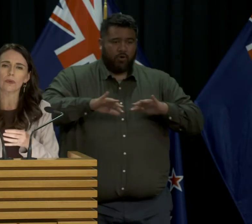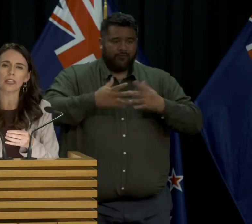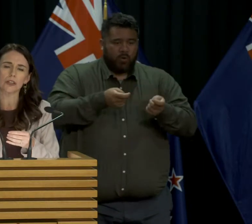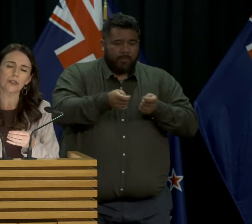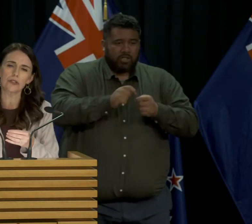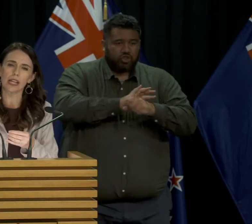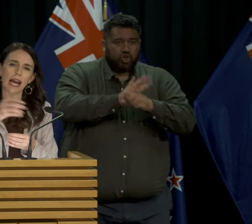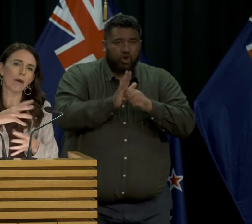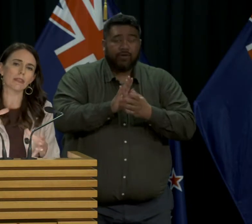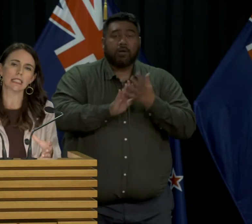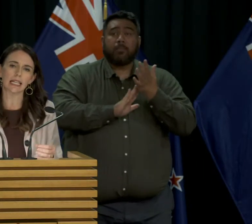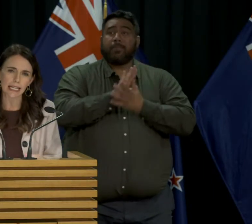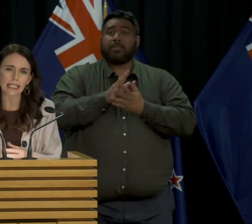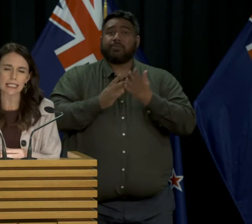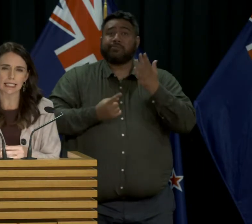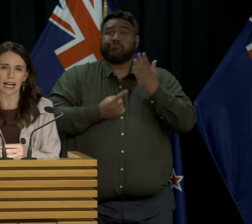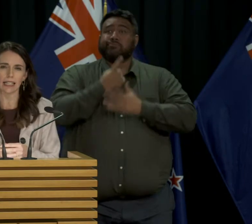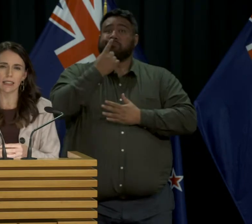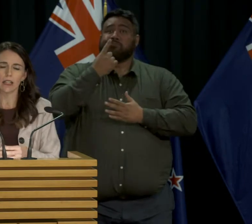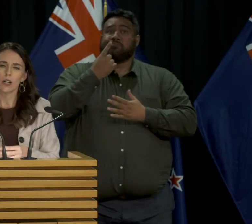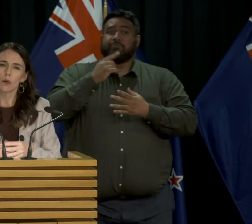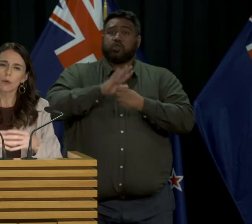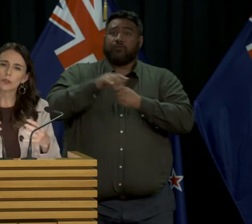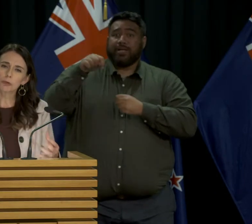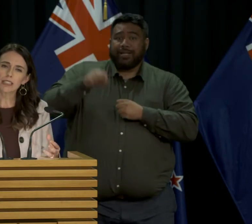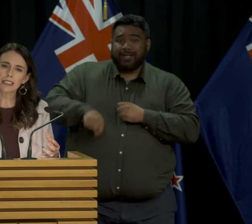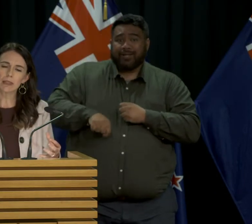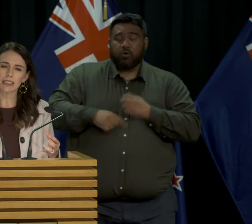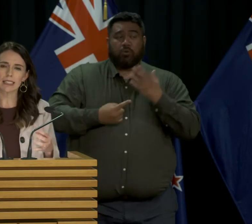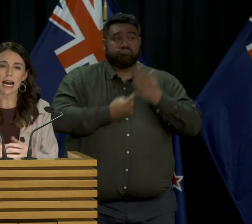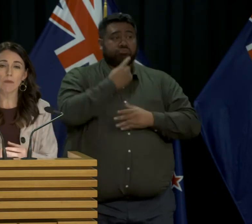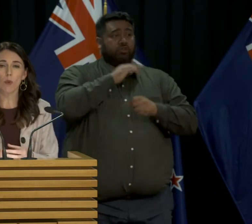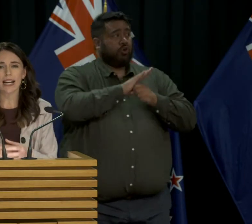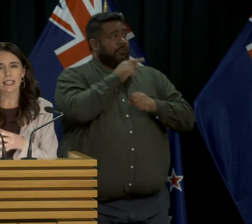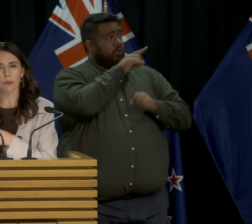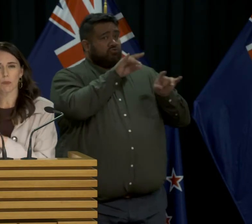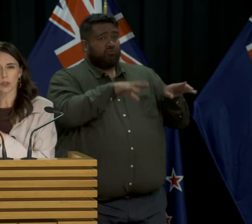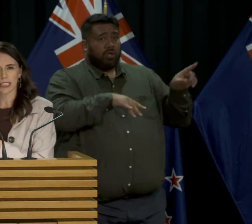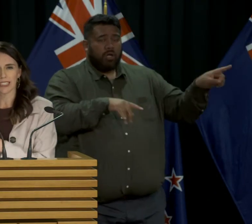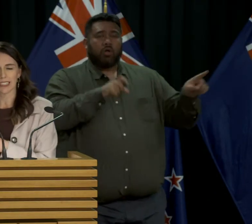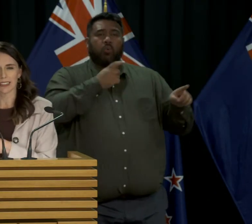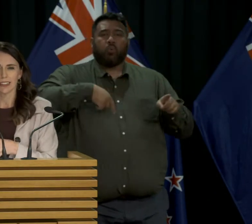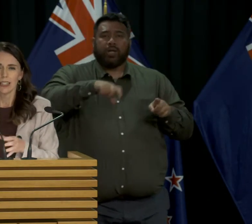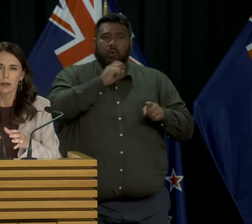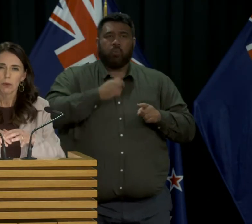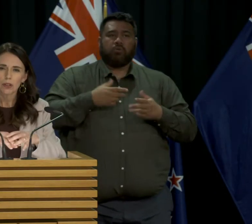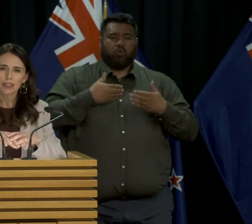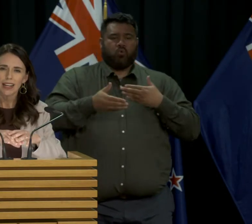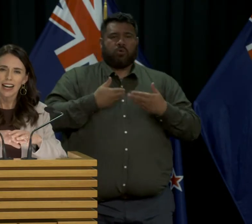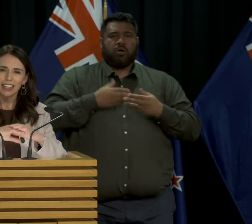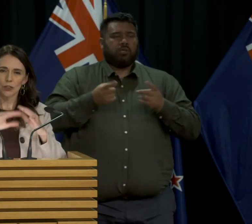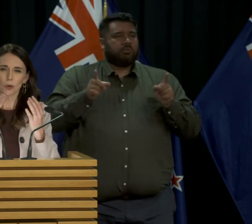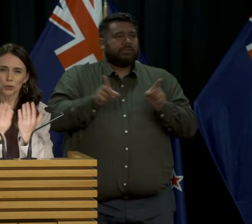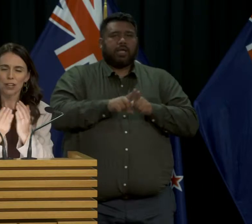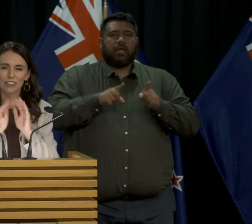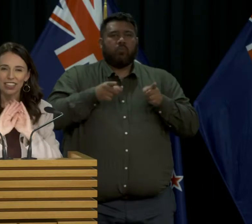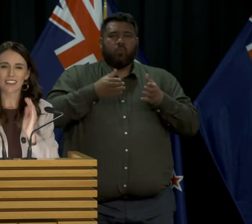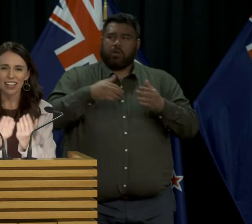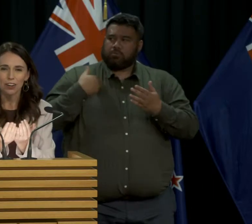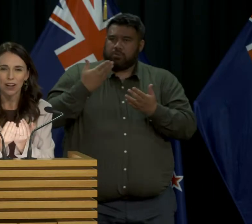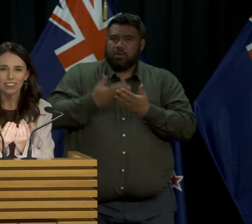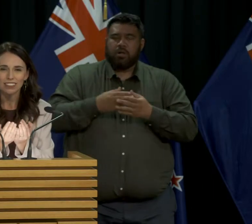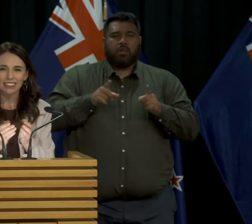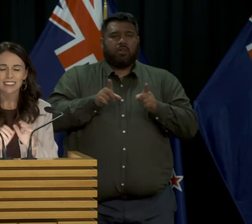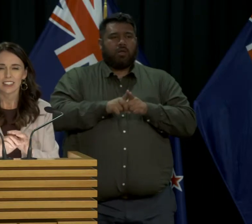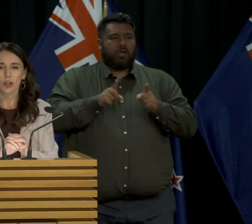a border incursion that happens in any state, we'll treat them in the same way that we would here. Put in a non-travel